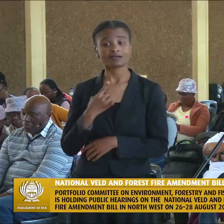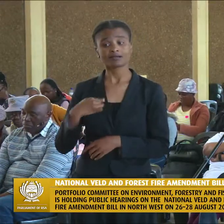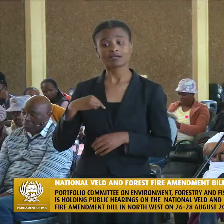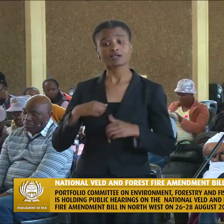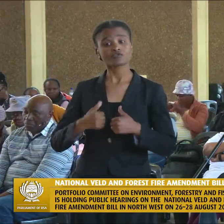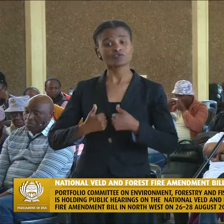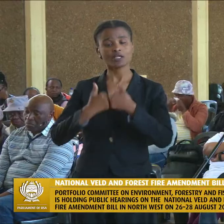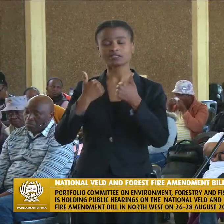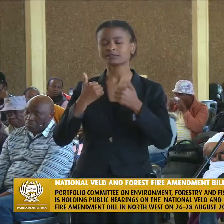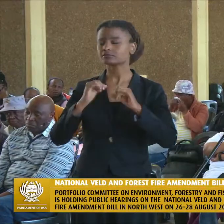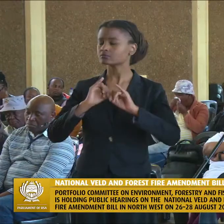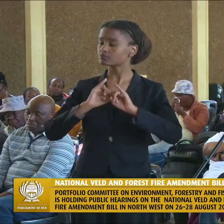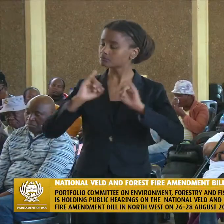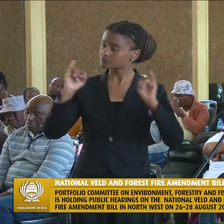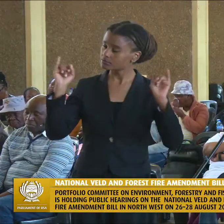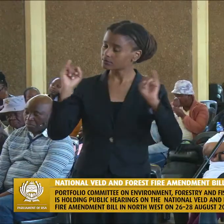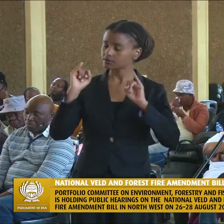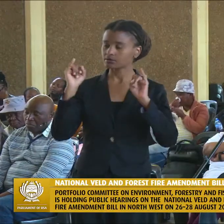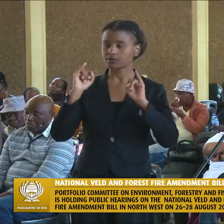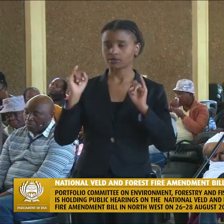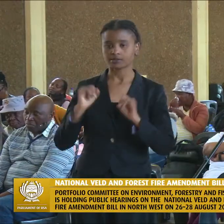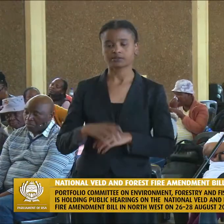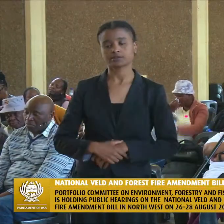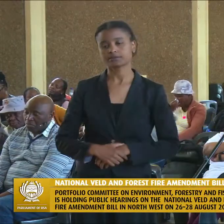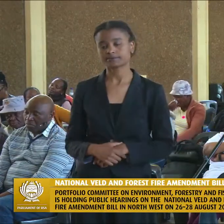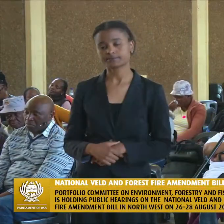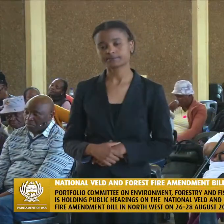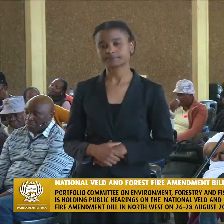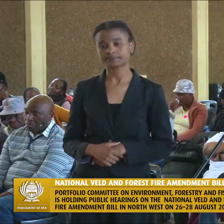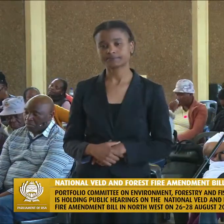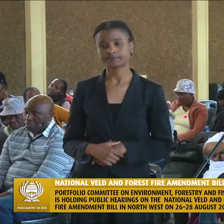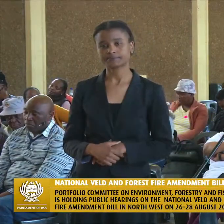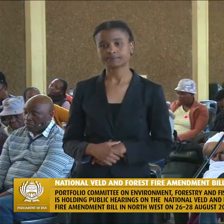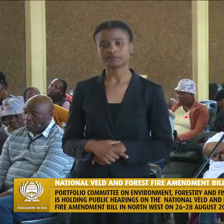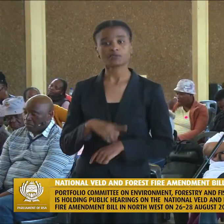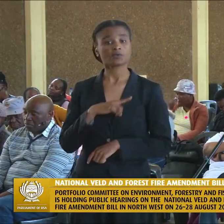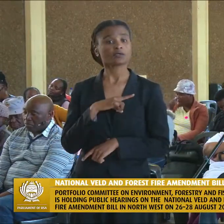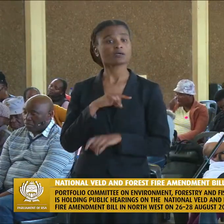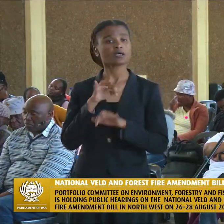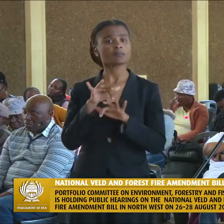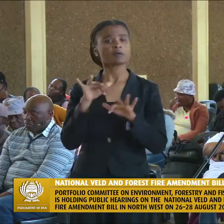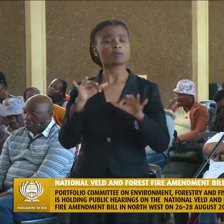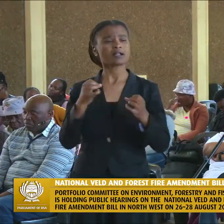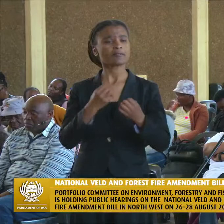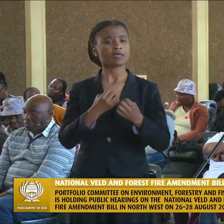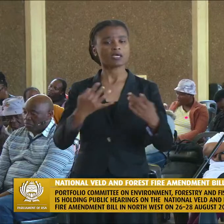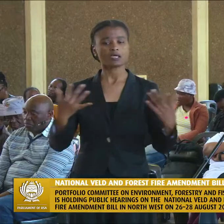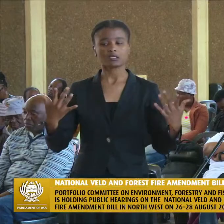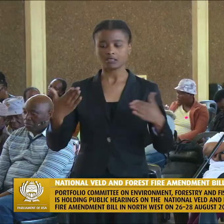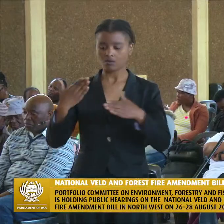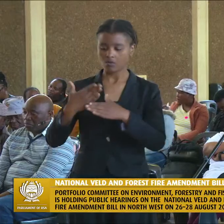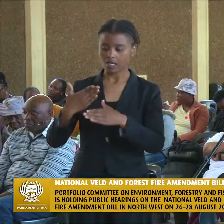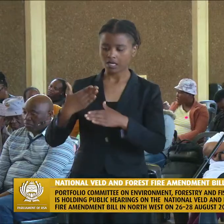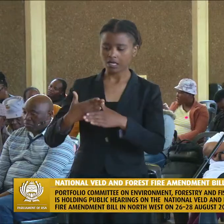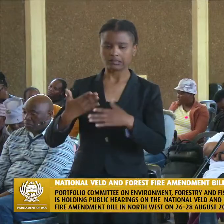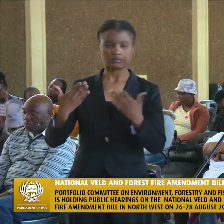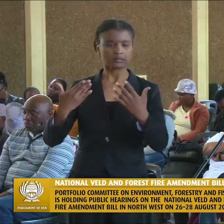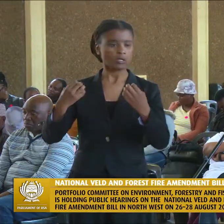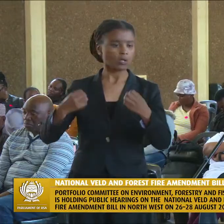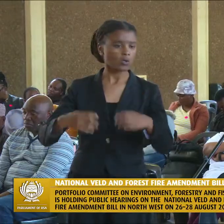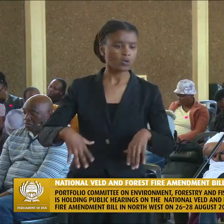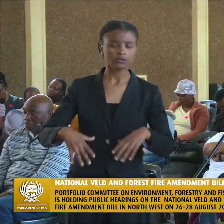because we have as serious issues or challenges people are losing their jobs